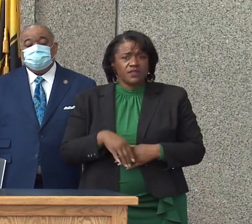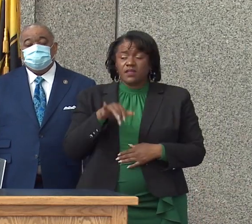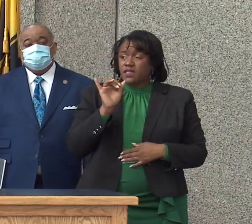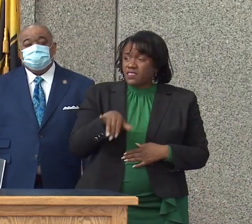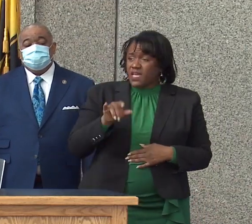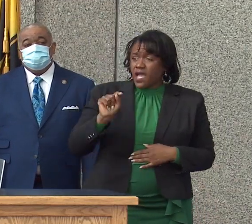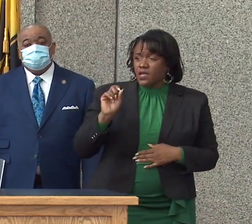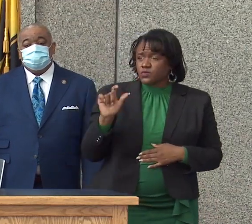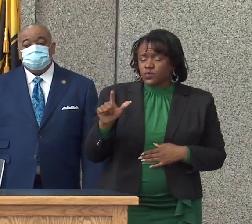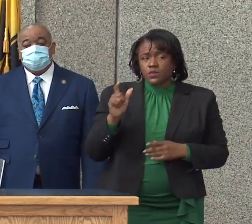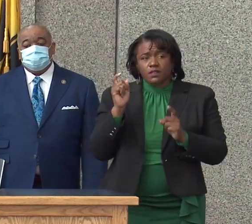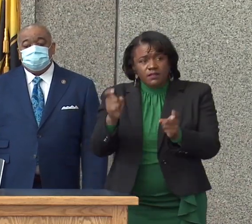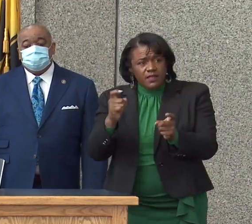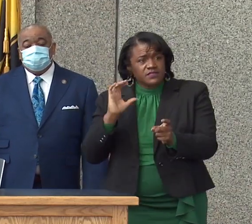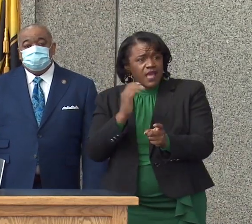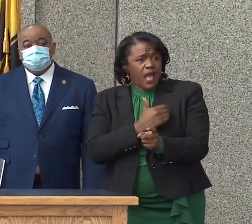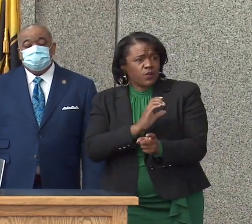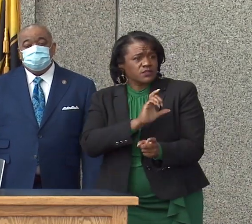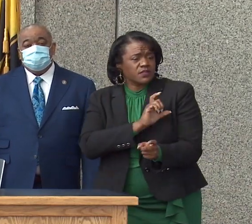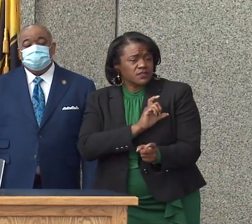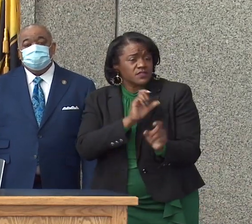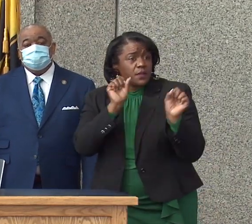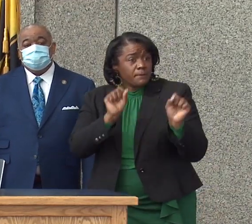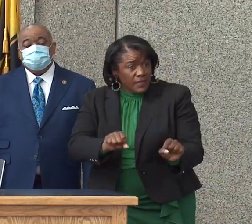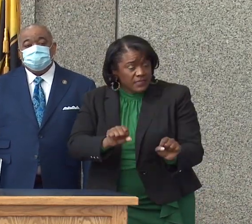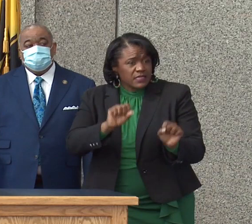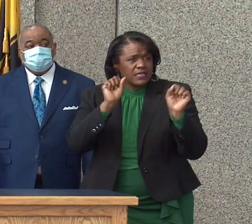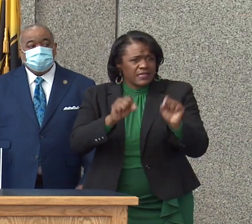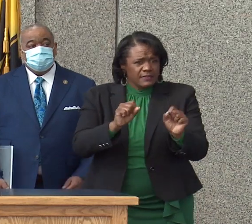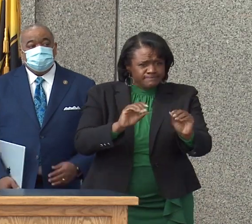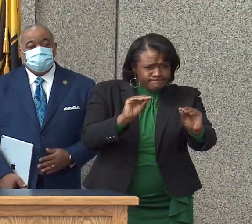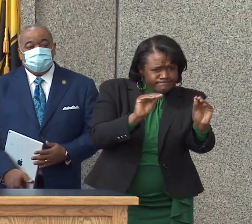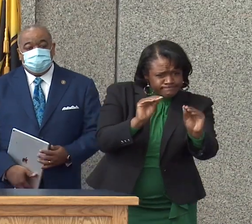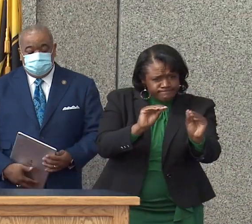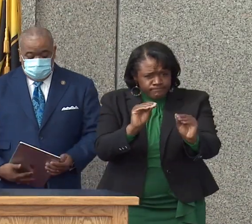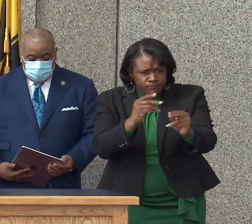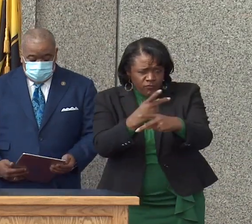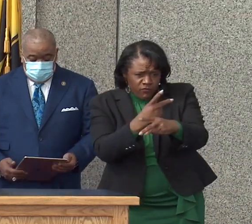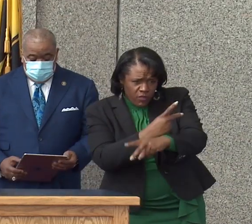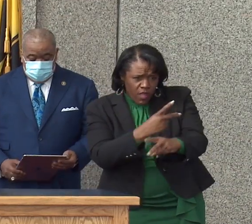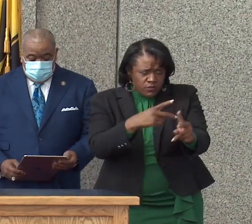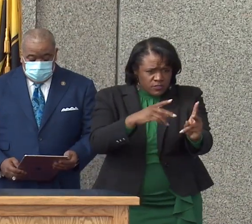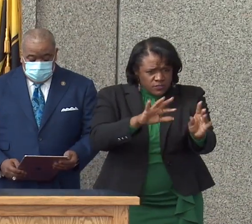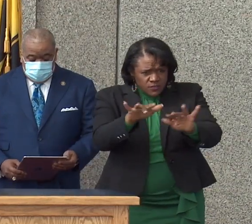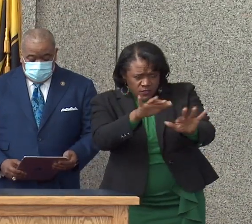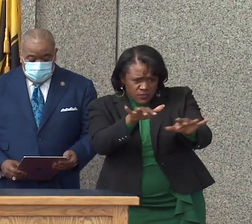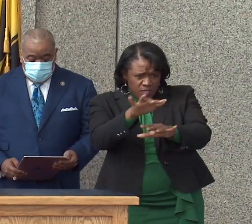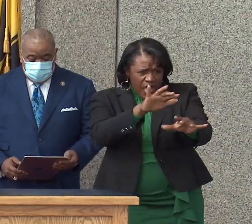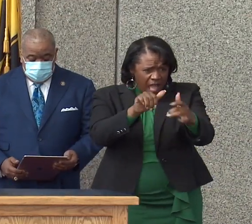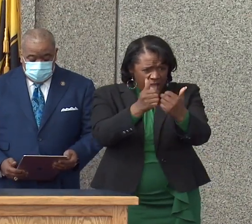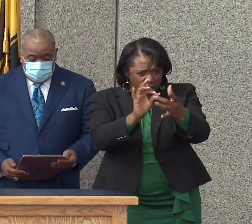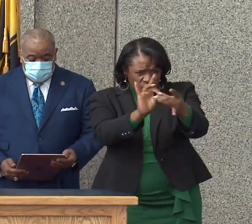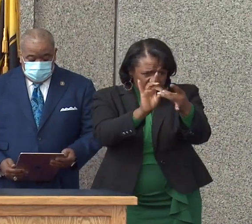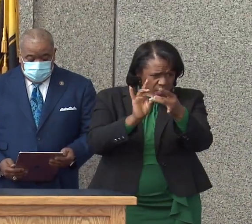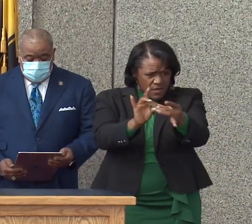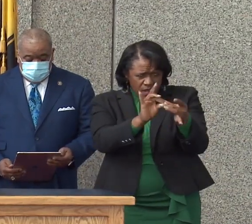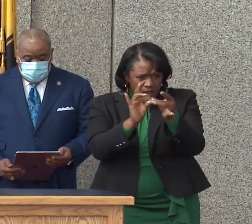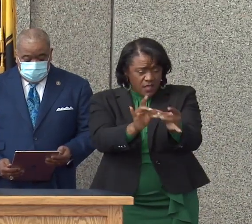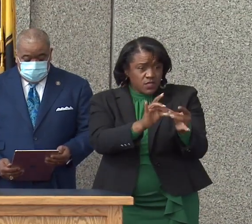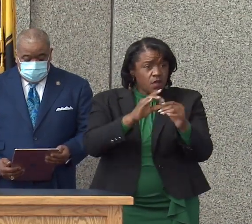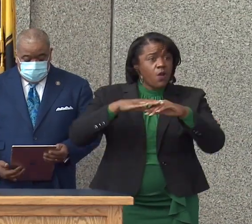tool also gives our detectives the ability to piece together the intricate webs of connections between the